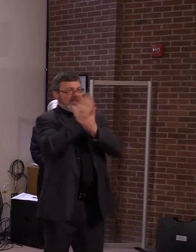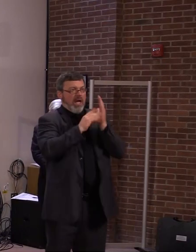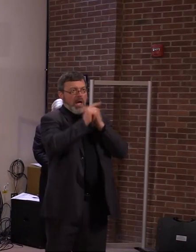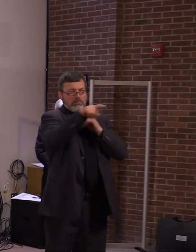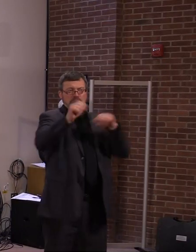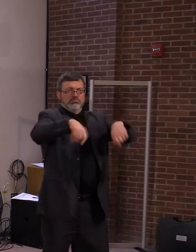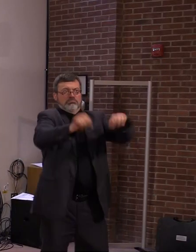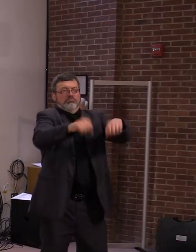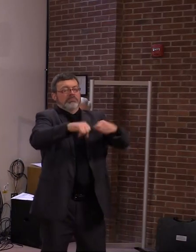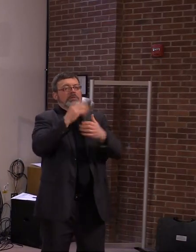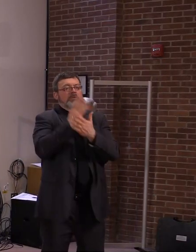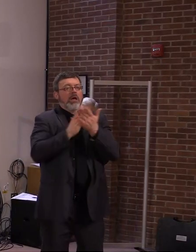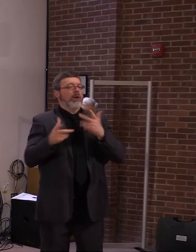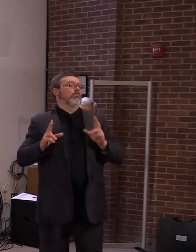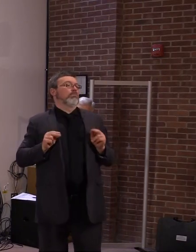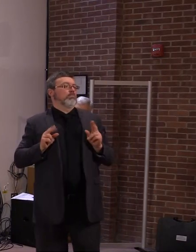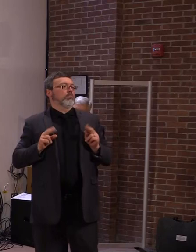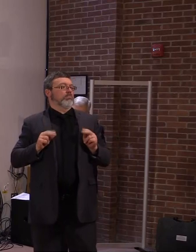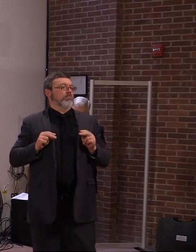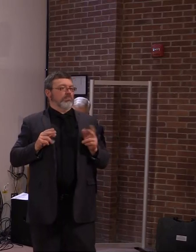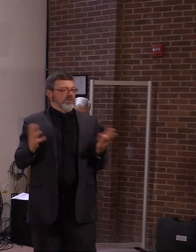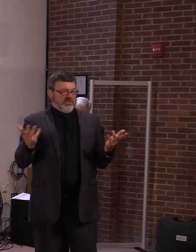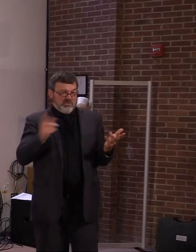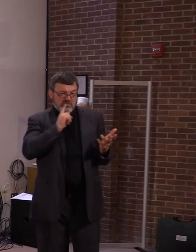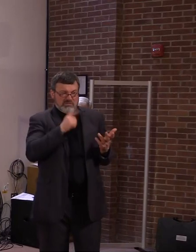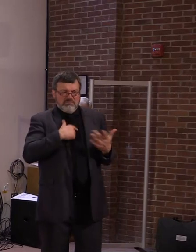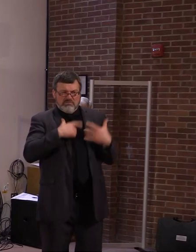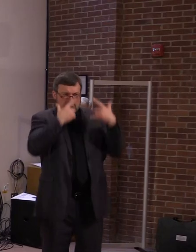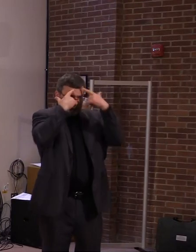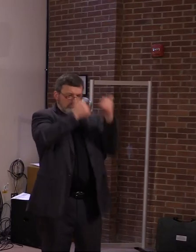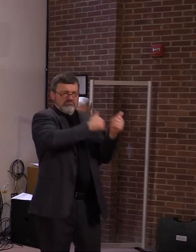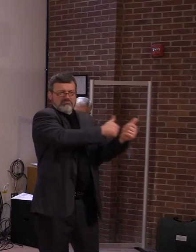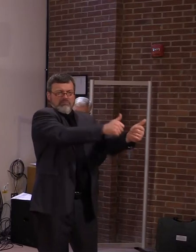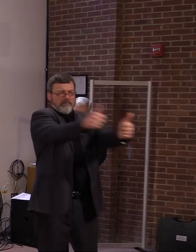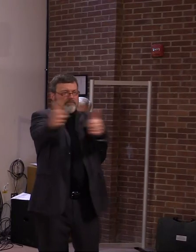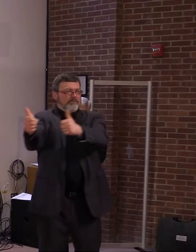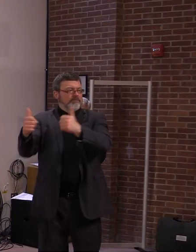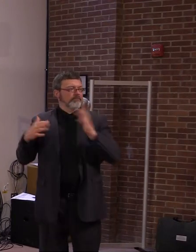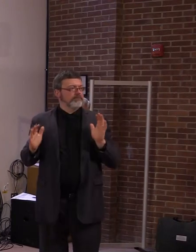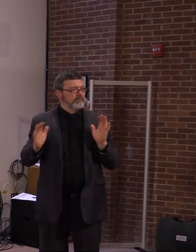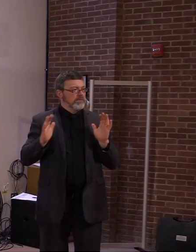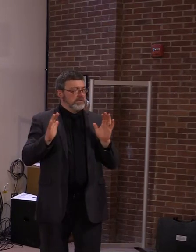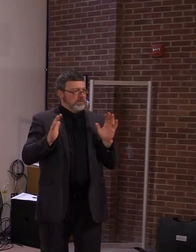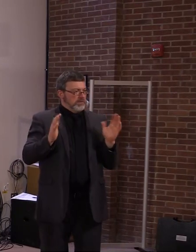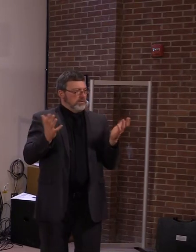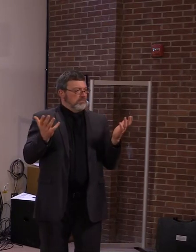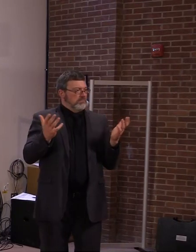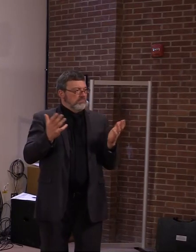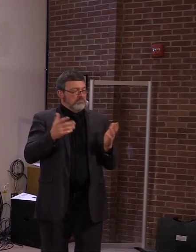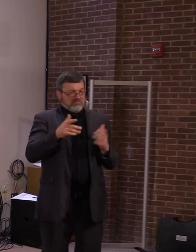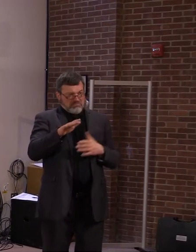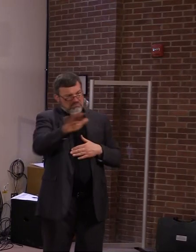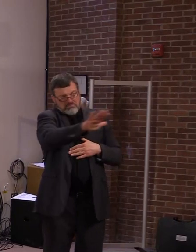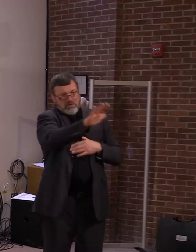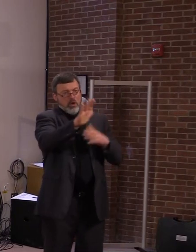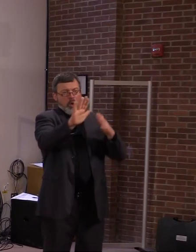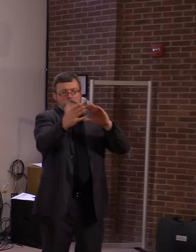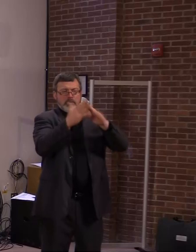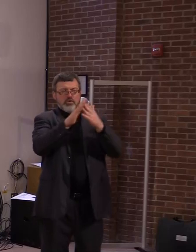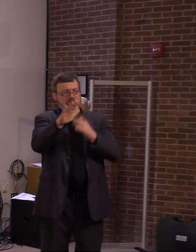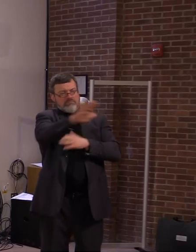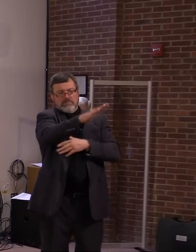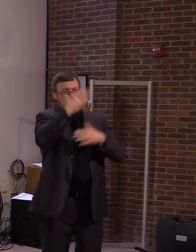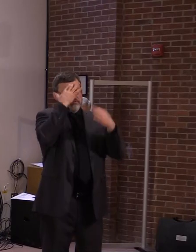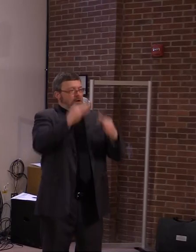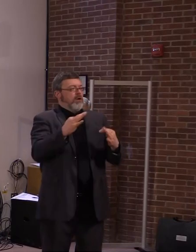And others would determine that they didn't think it would be effective for their communities. So I think it's been a